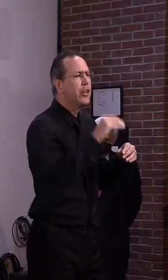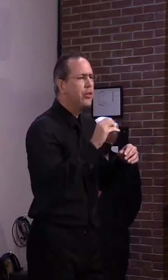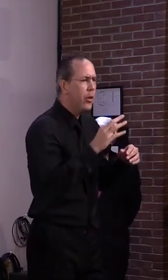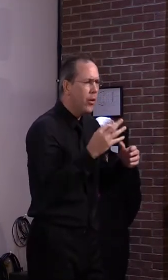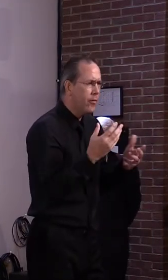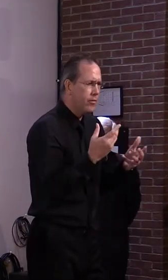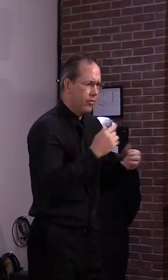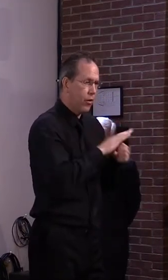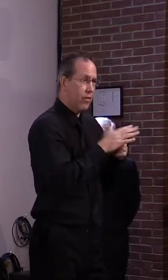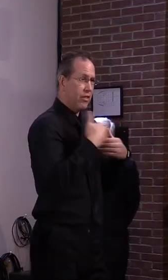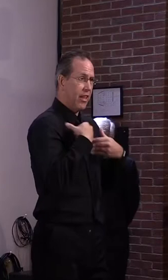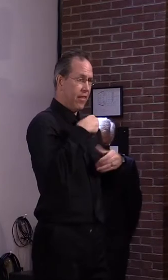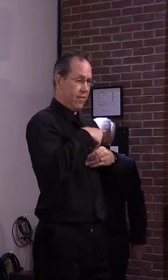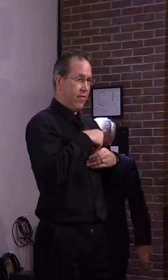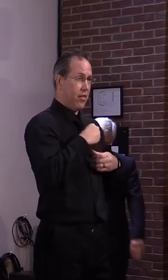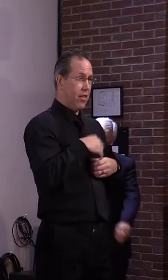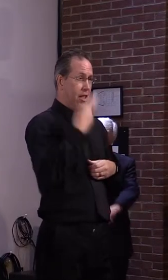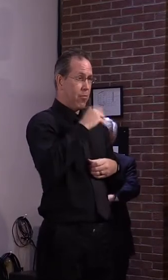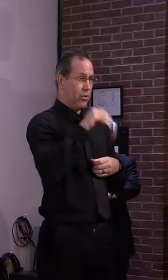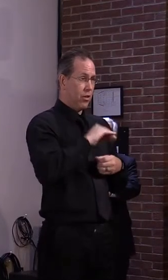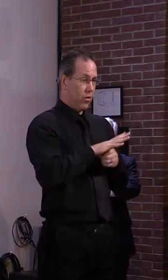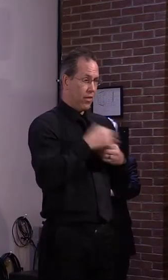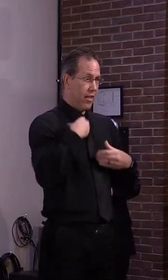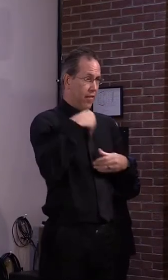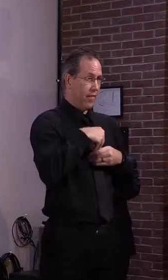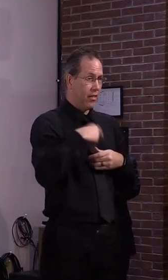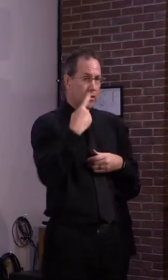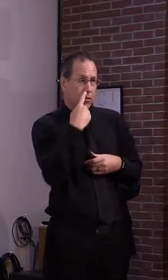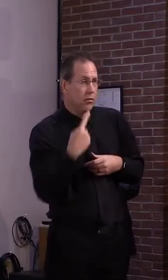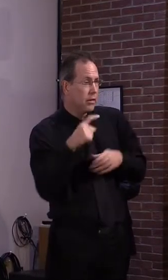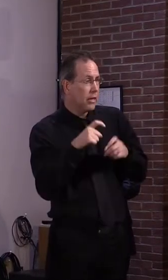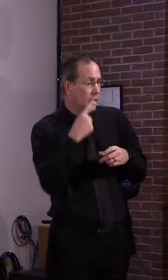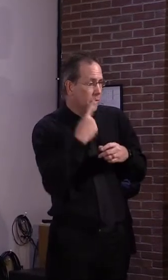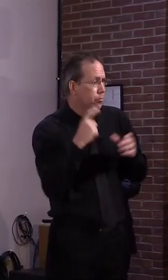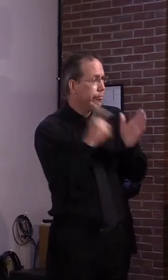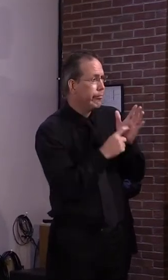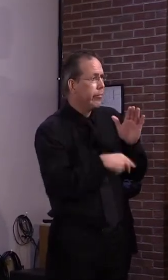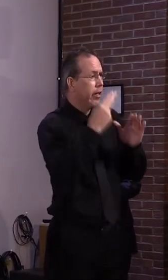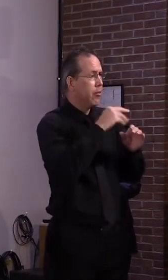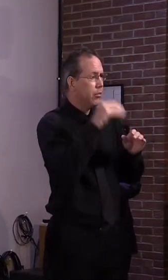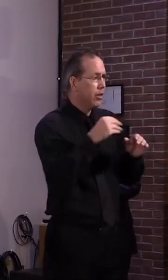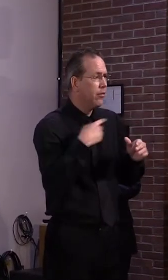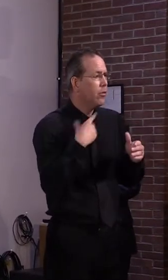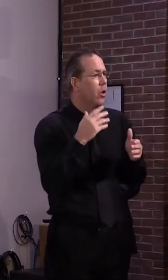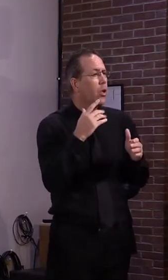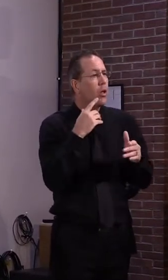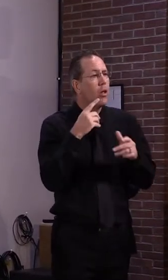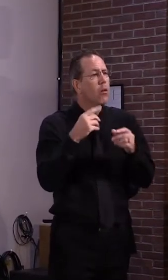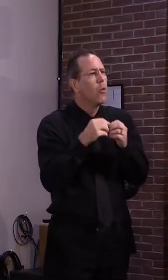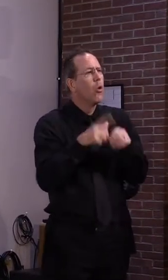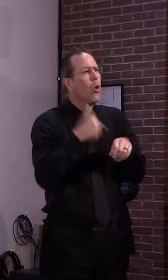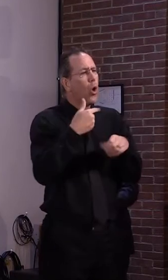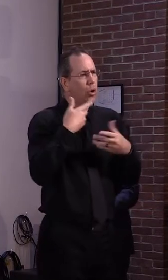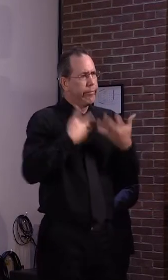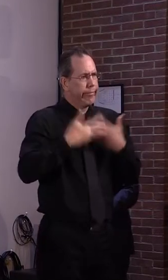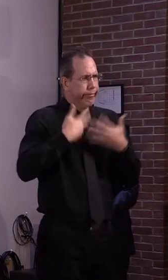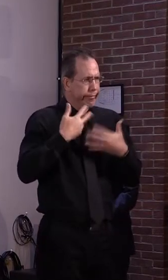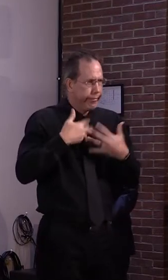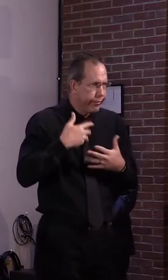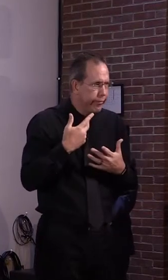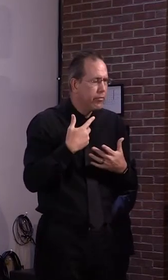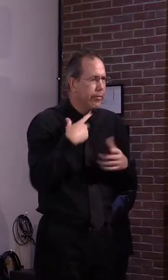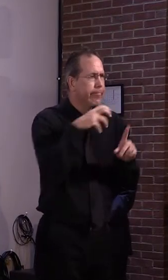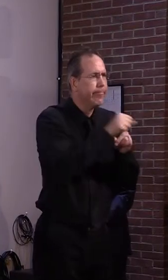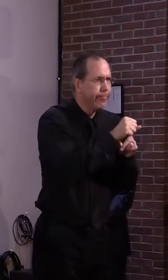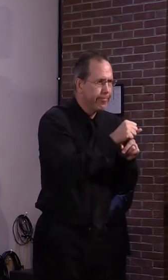to go through to detect the virus. So the lower number of cycles it has to go through,